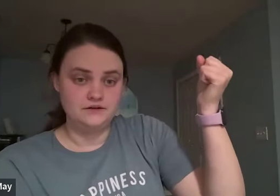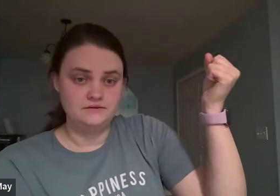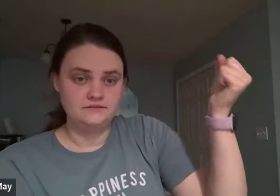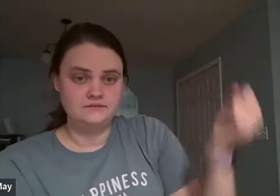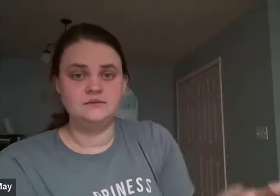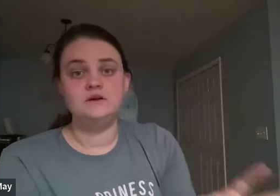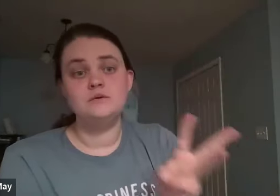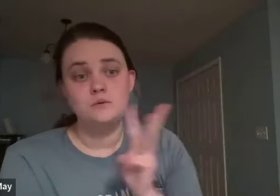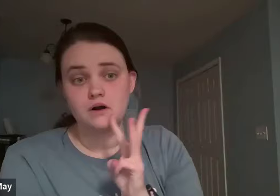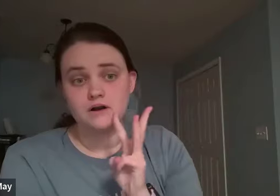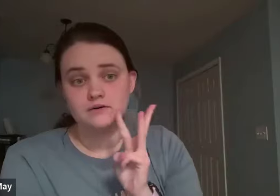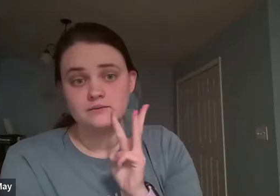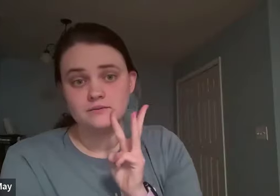Water.